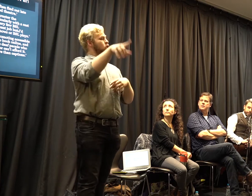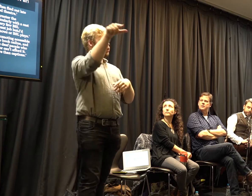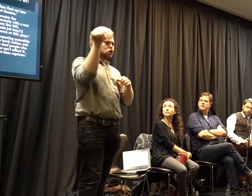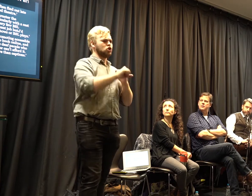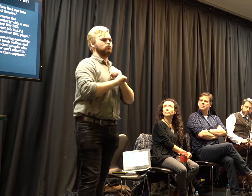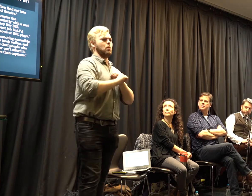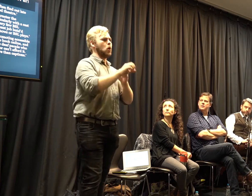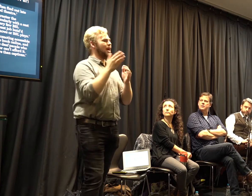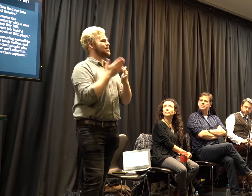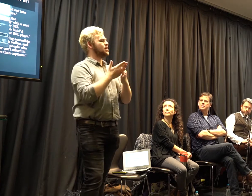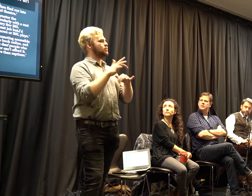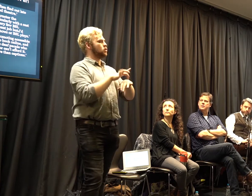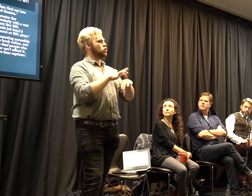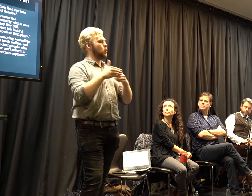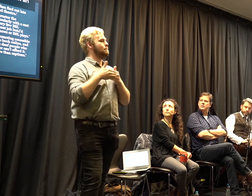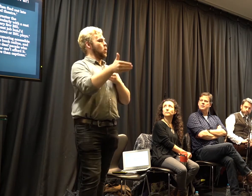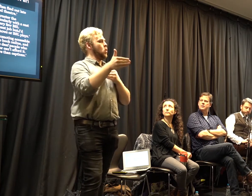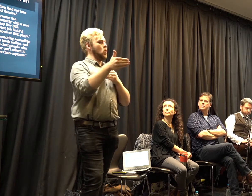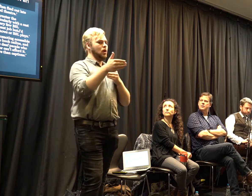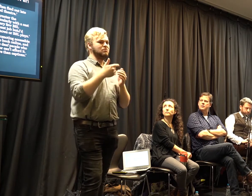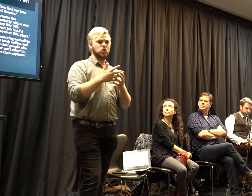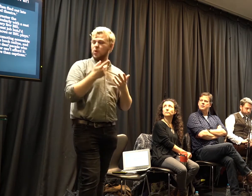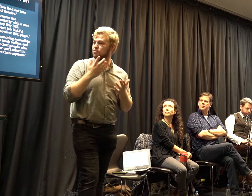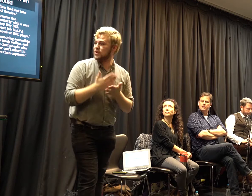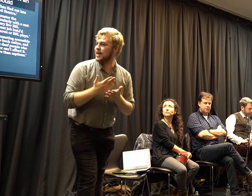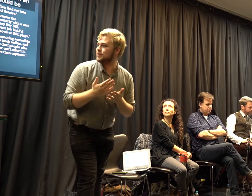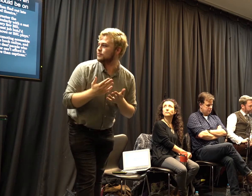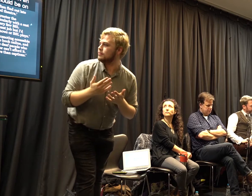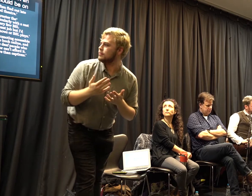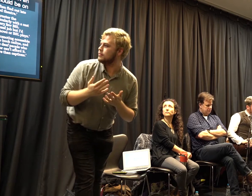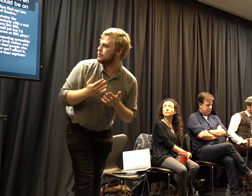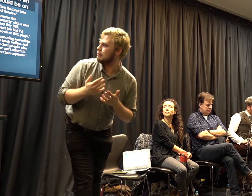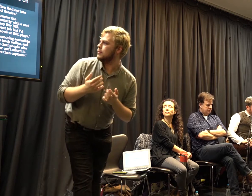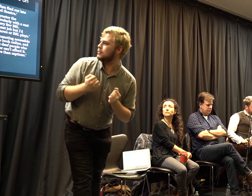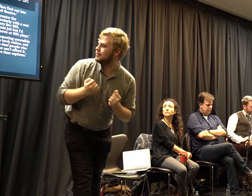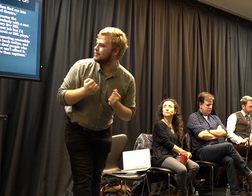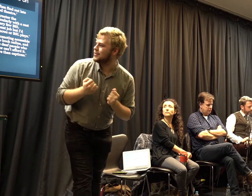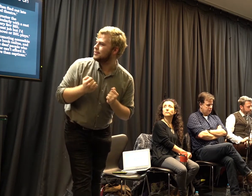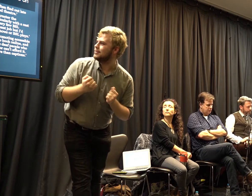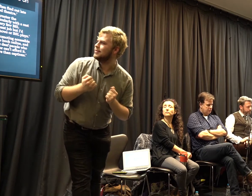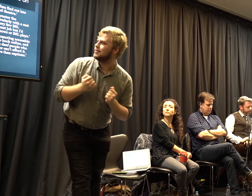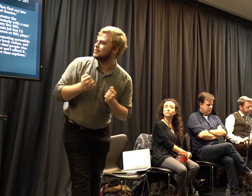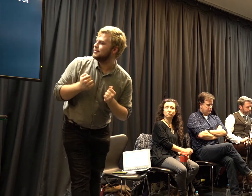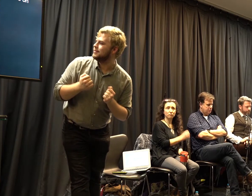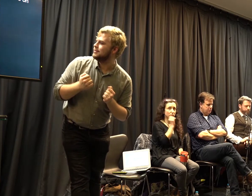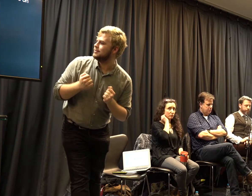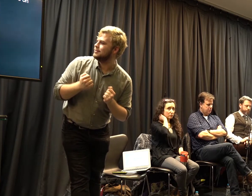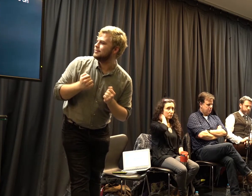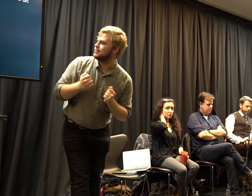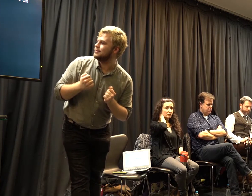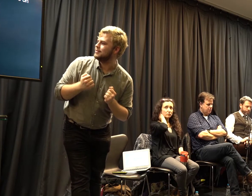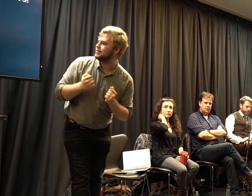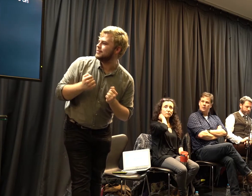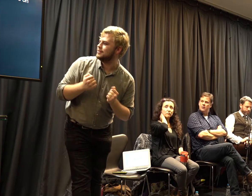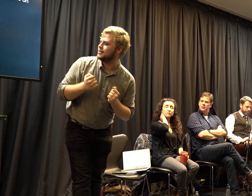And finally, the onus should be on venues to have a better level of promotion for